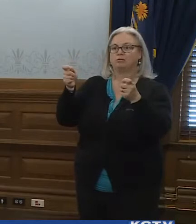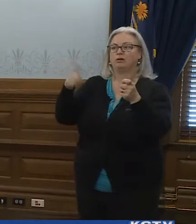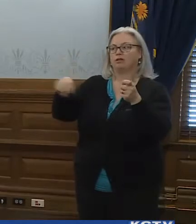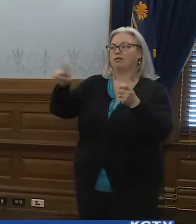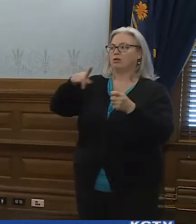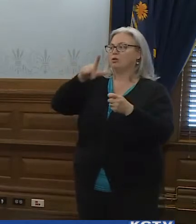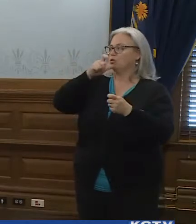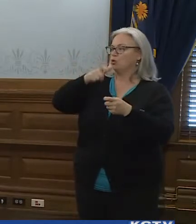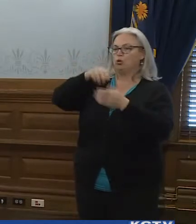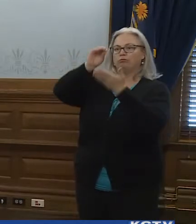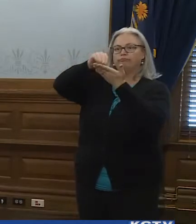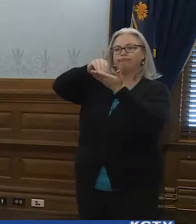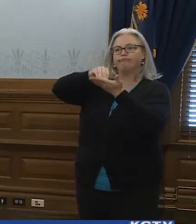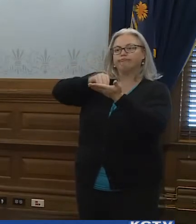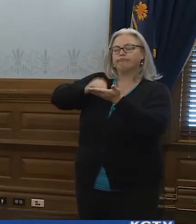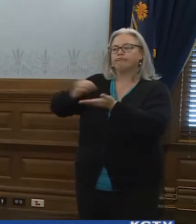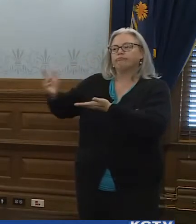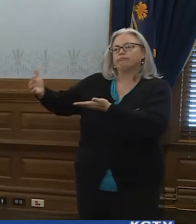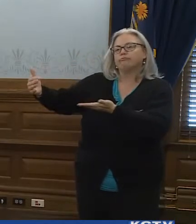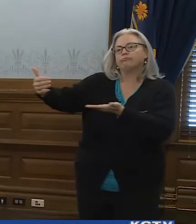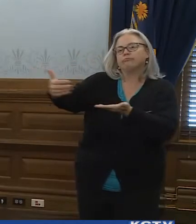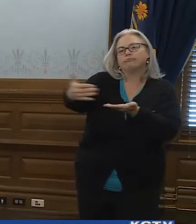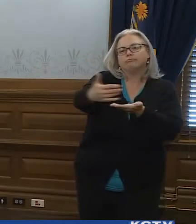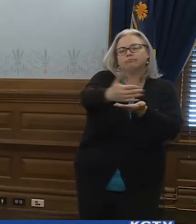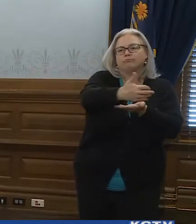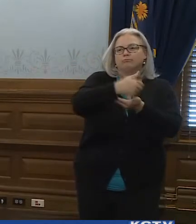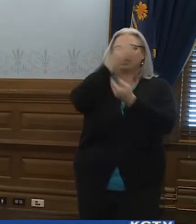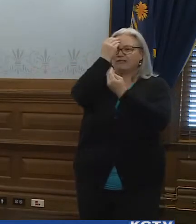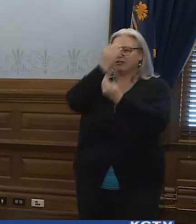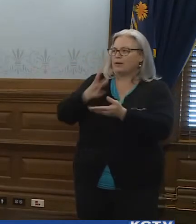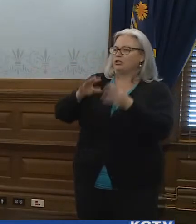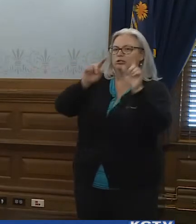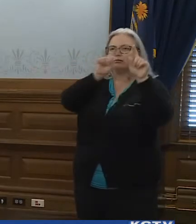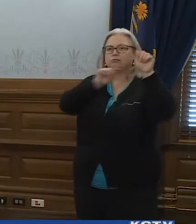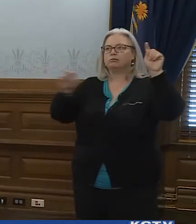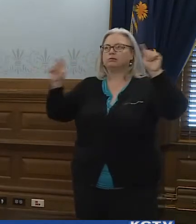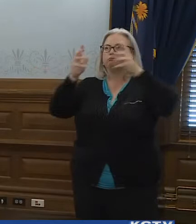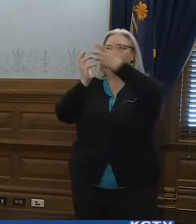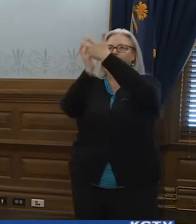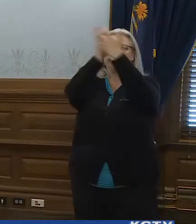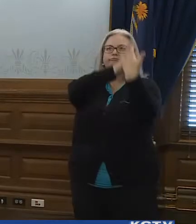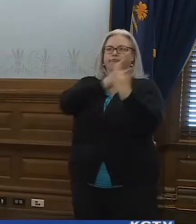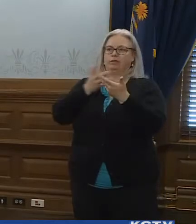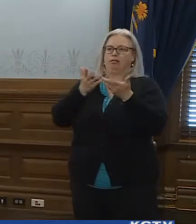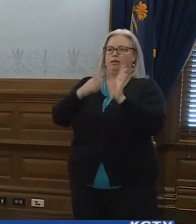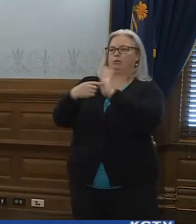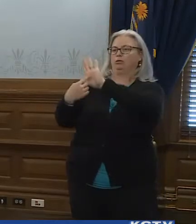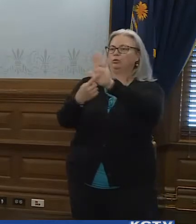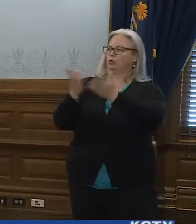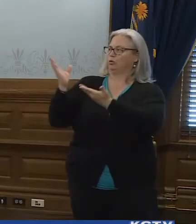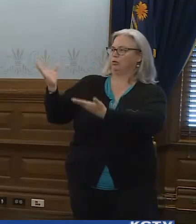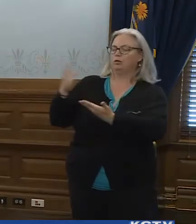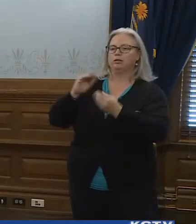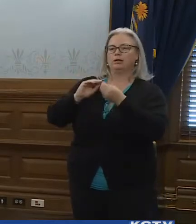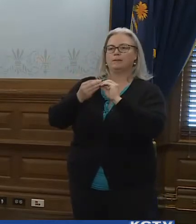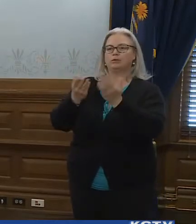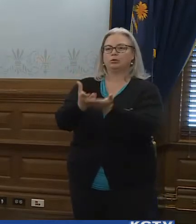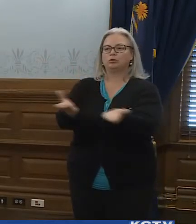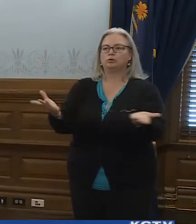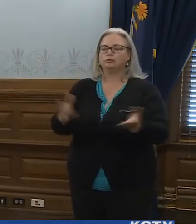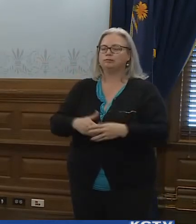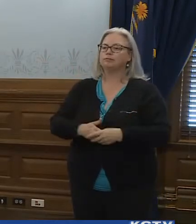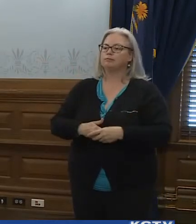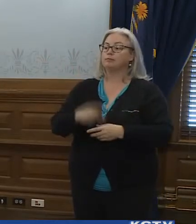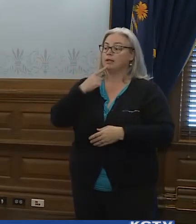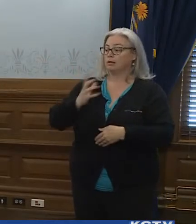ones that keep track and gather this information, and so it allows us to depict it this way. I've said it